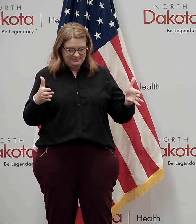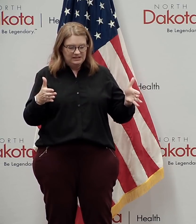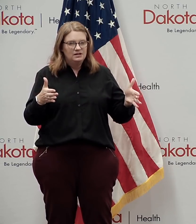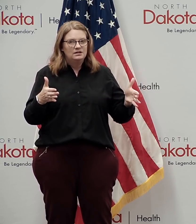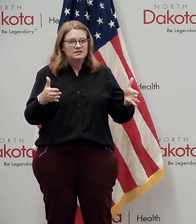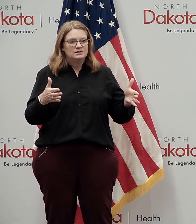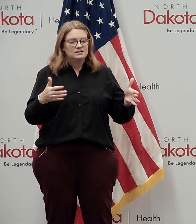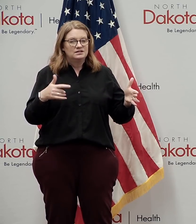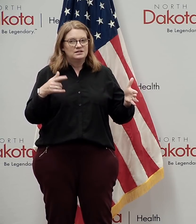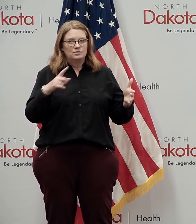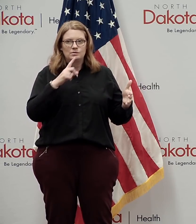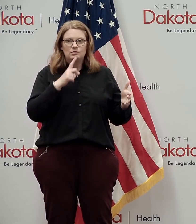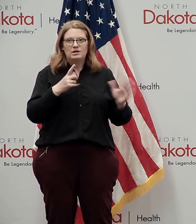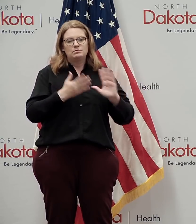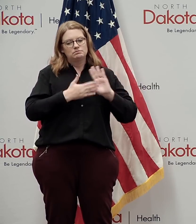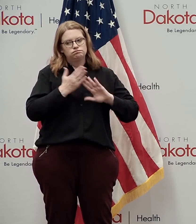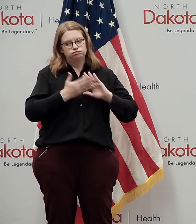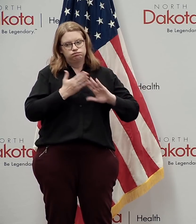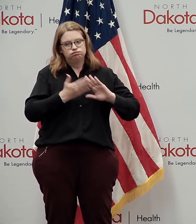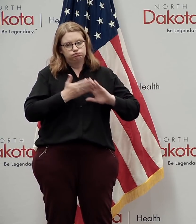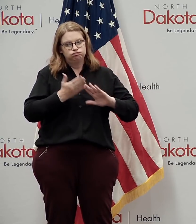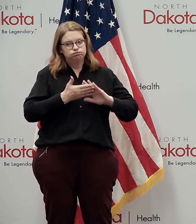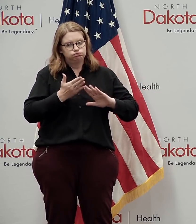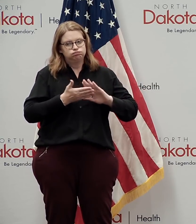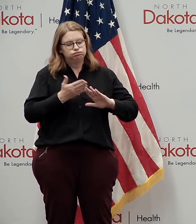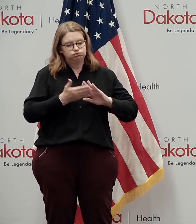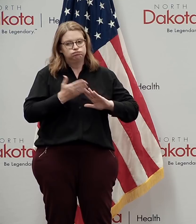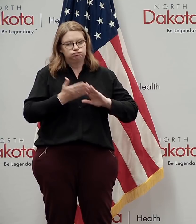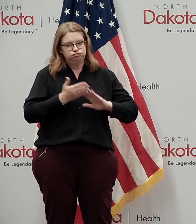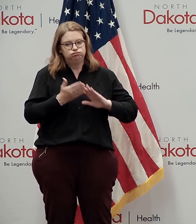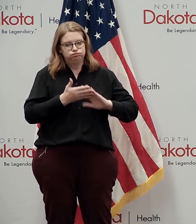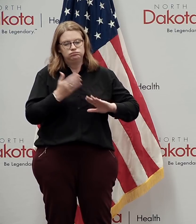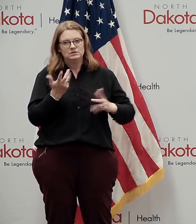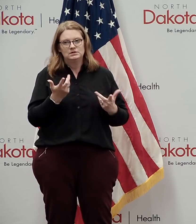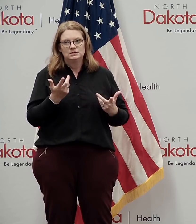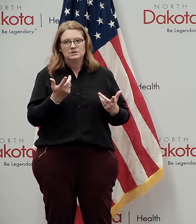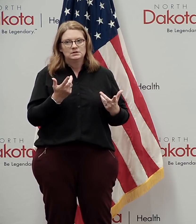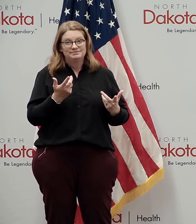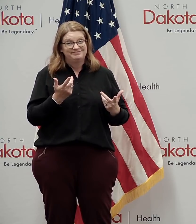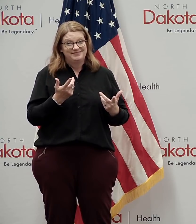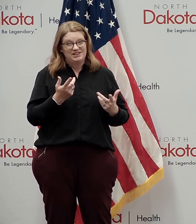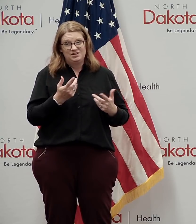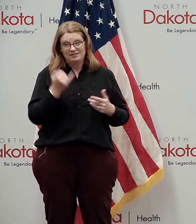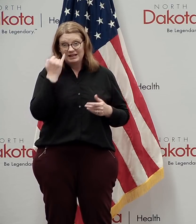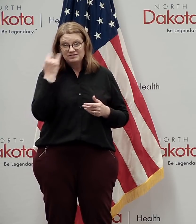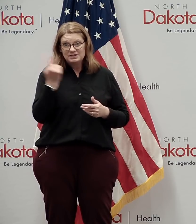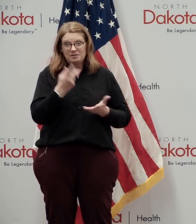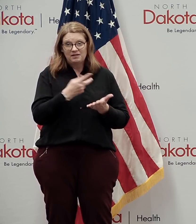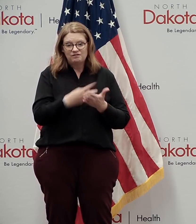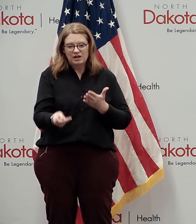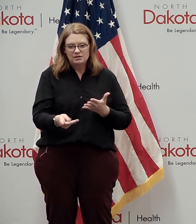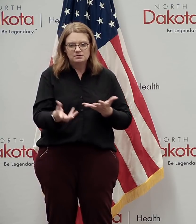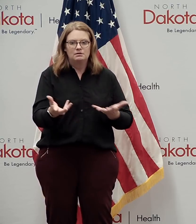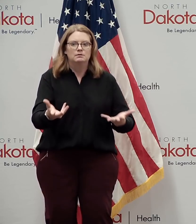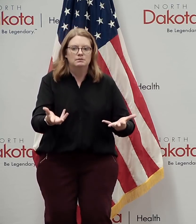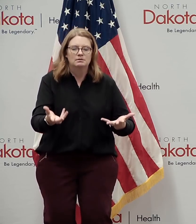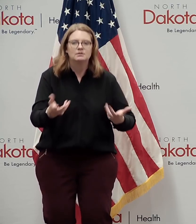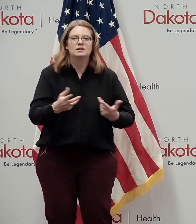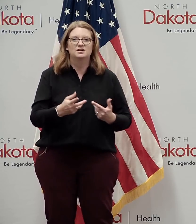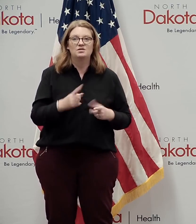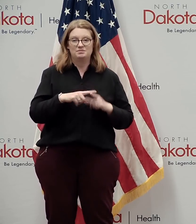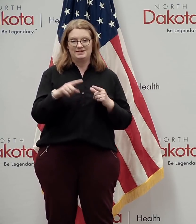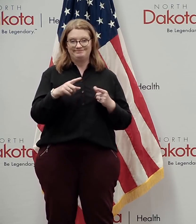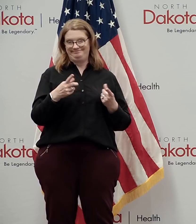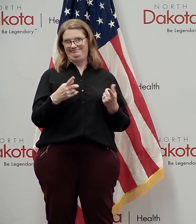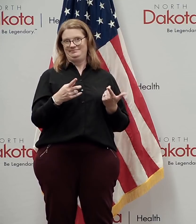when you're running this hot, sort of redlining every day, you don't have much room when you've got equipment failure. But that's what you do during